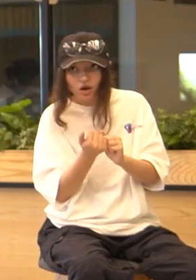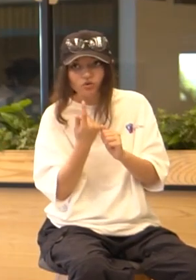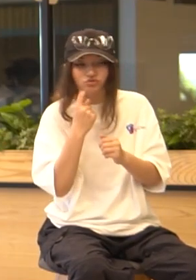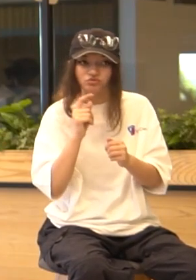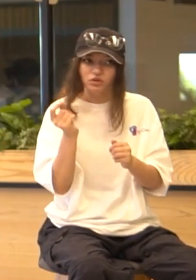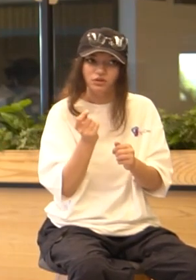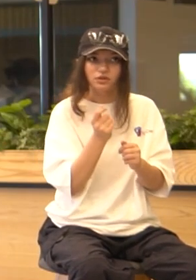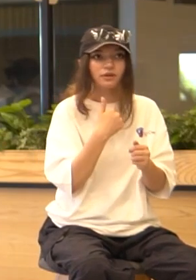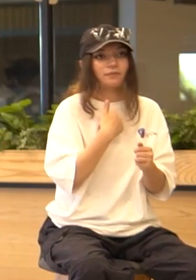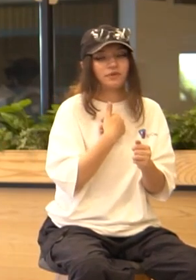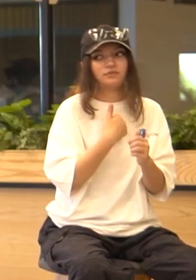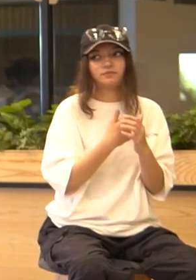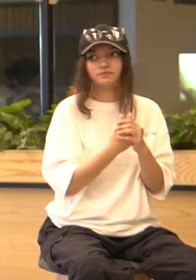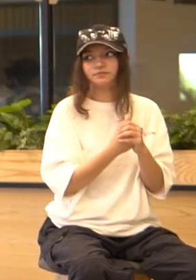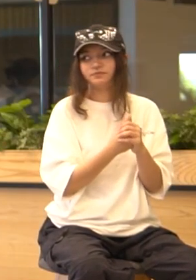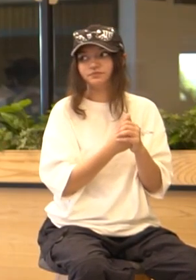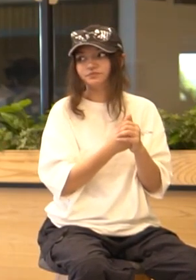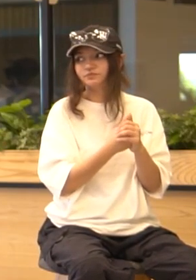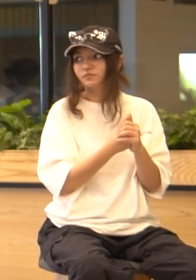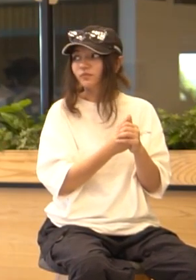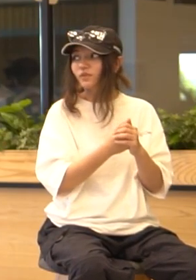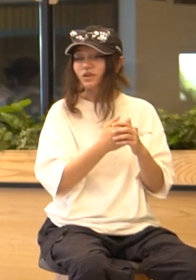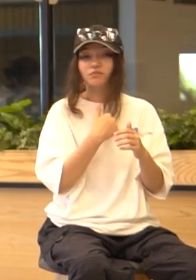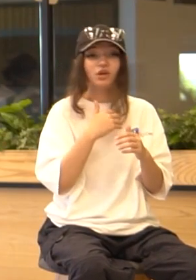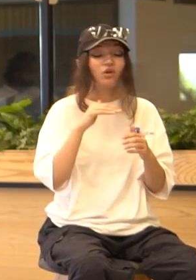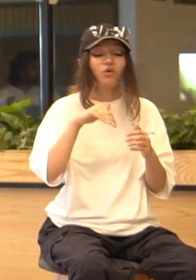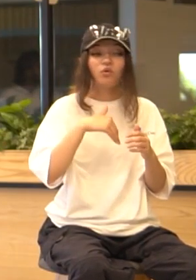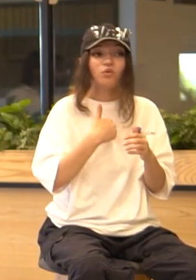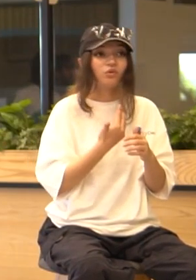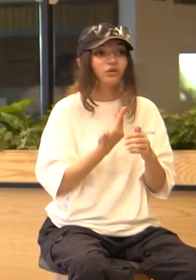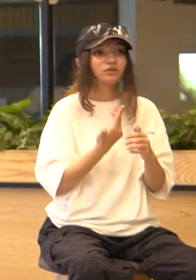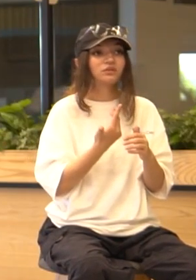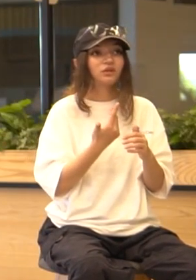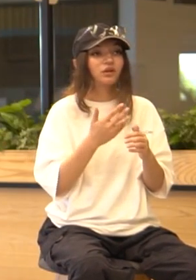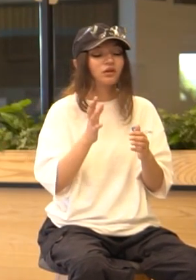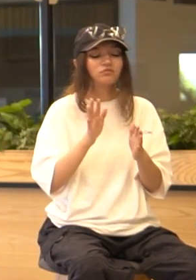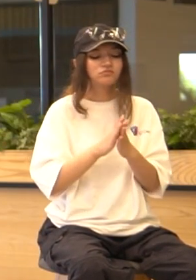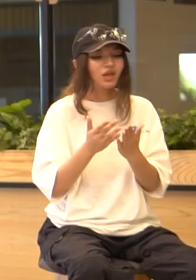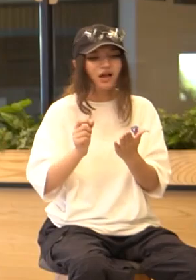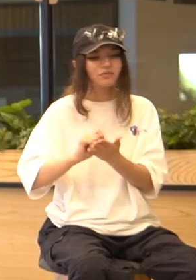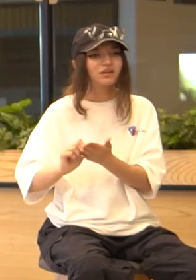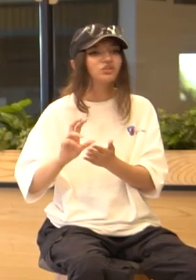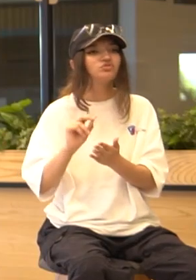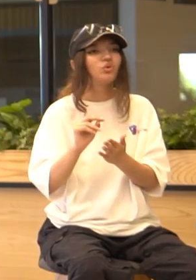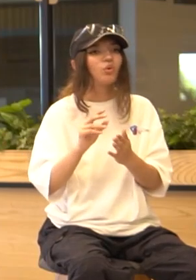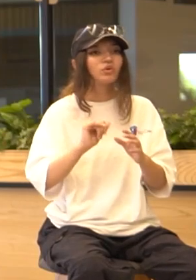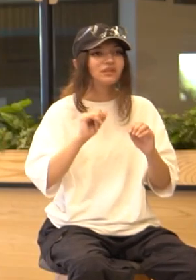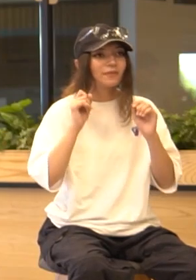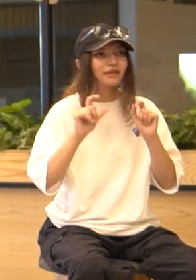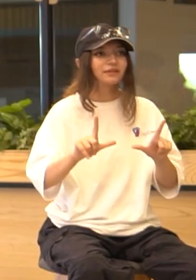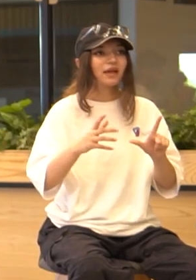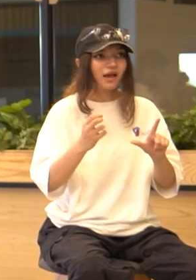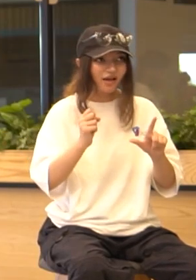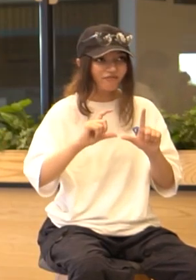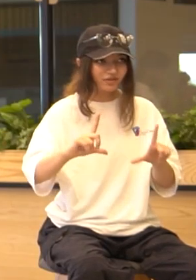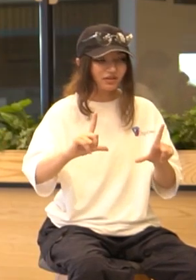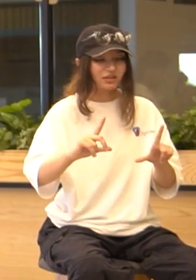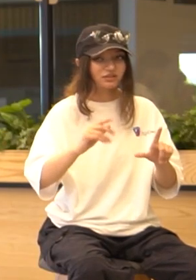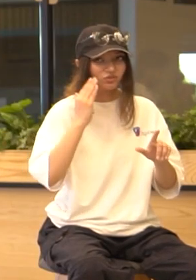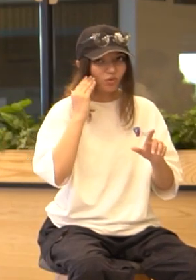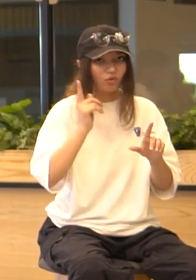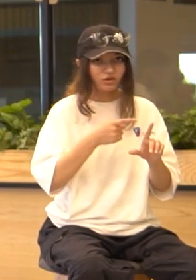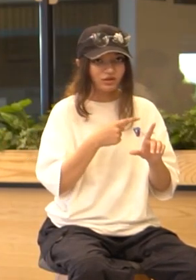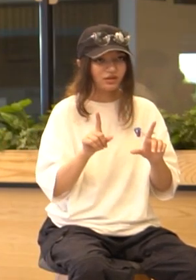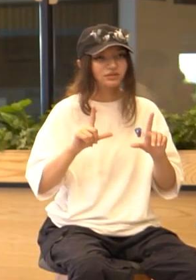manual work. At that time, I did all my work digitally. So it was very challenging in itself as well.